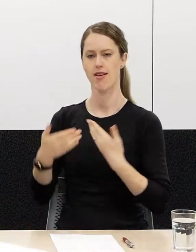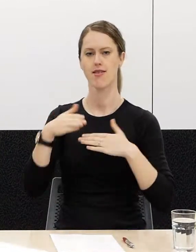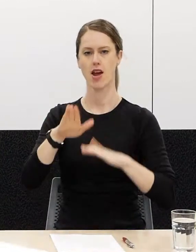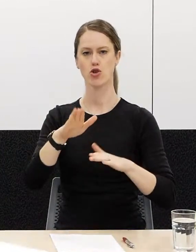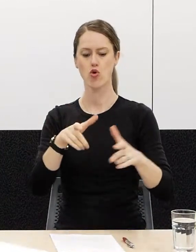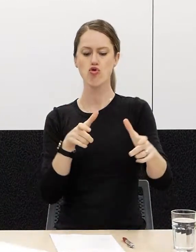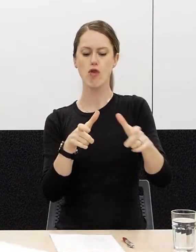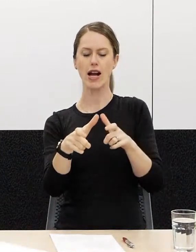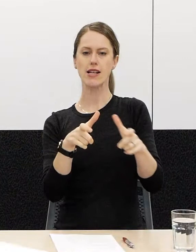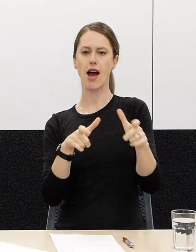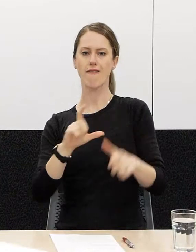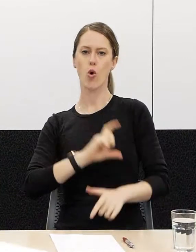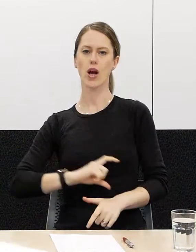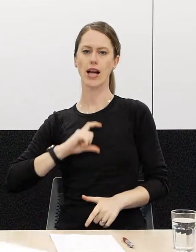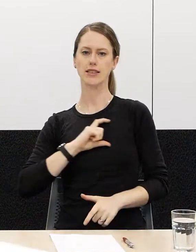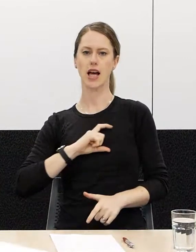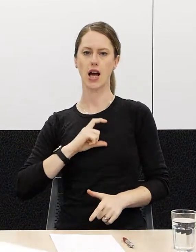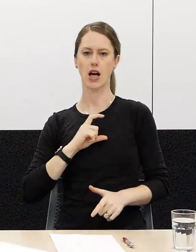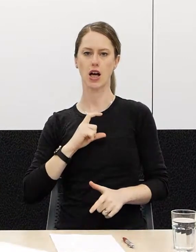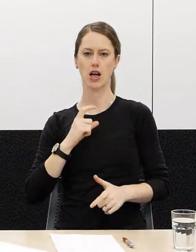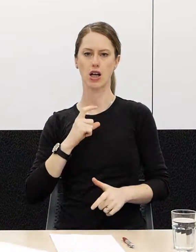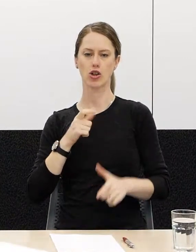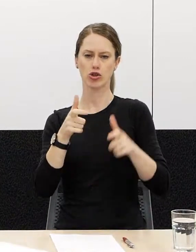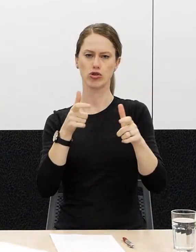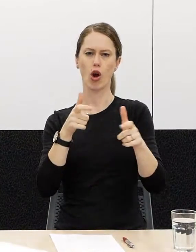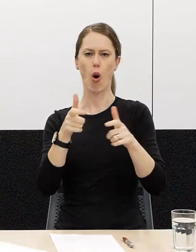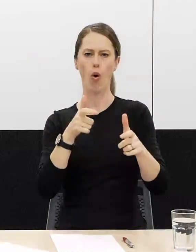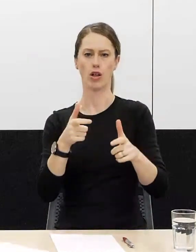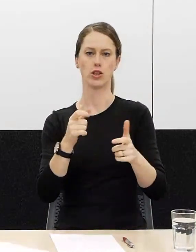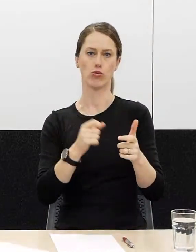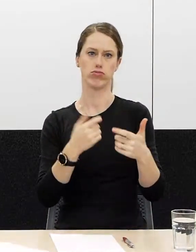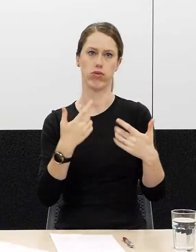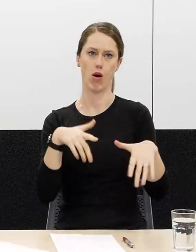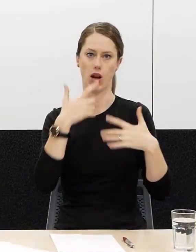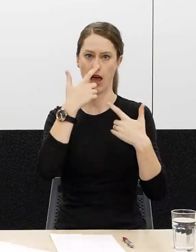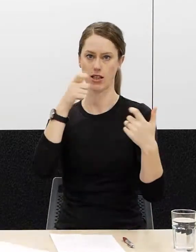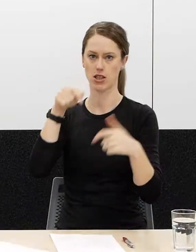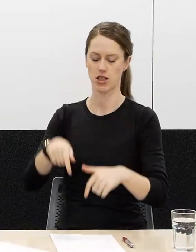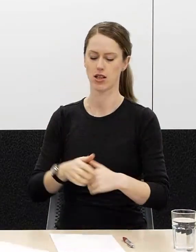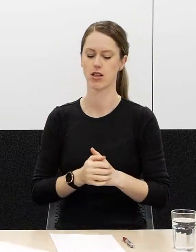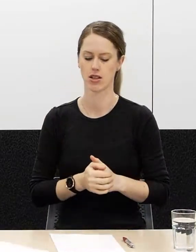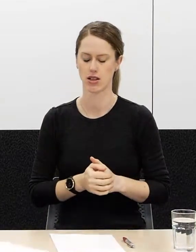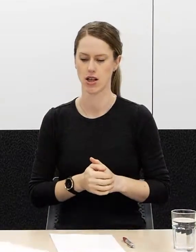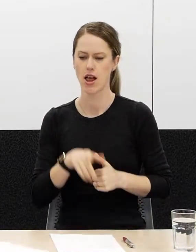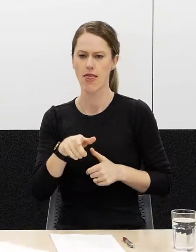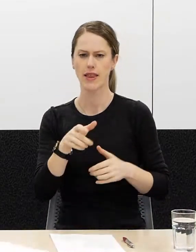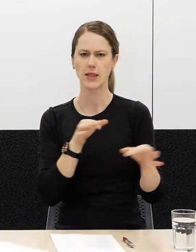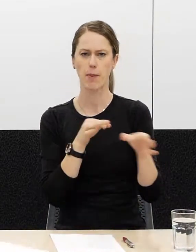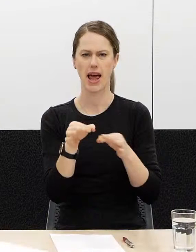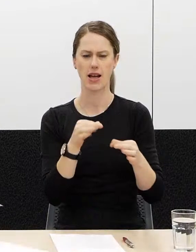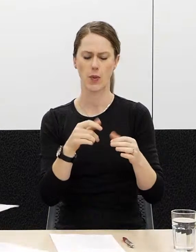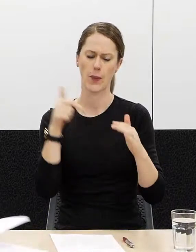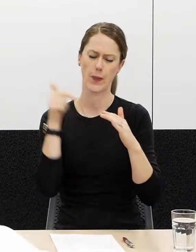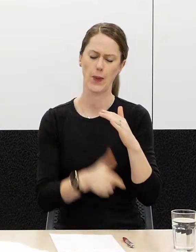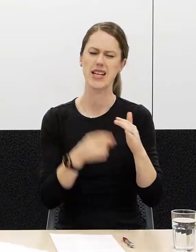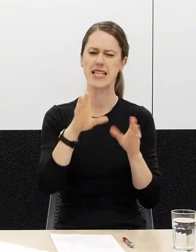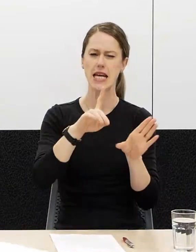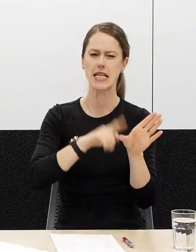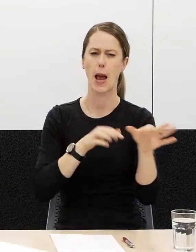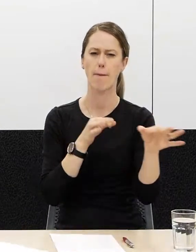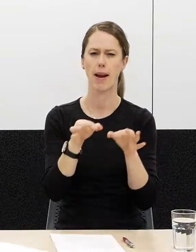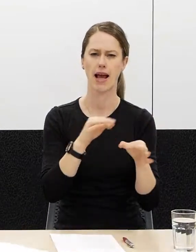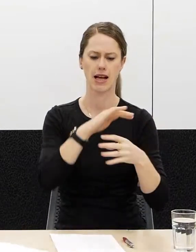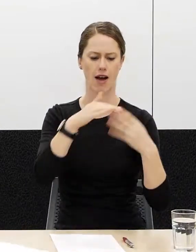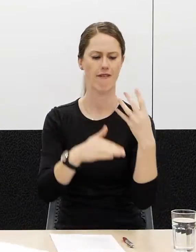Director of Cancer Control, and again, it's a privilege having her here. The Cancer Action Plan, it's a comprehensive 10-year plan. It covers the